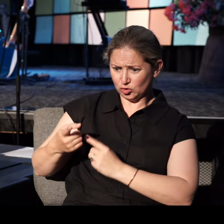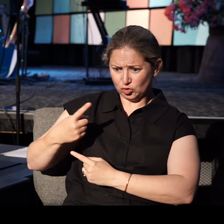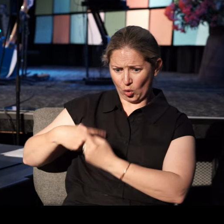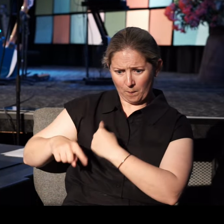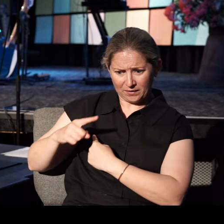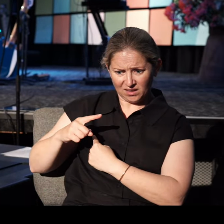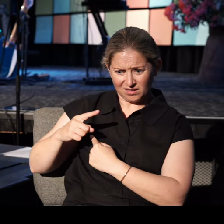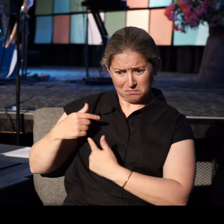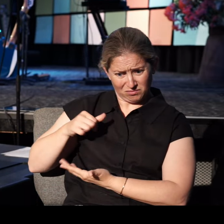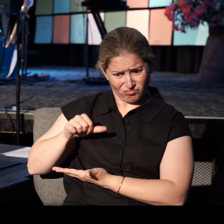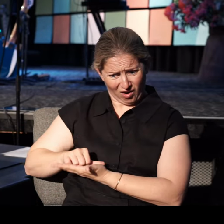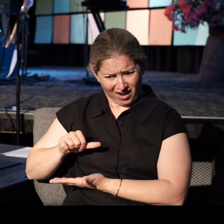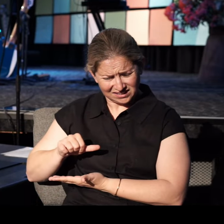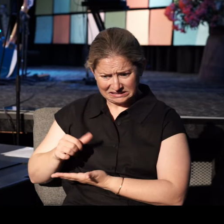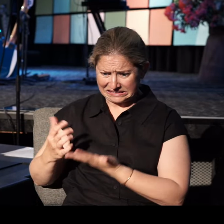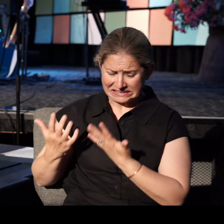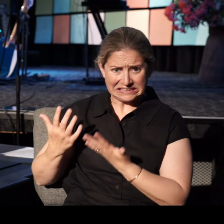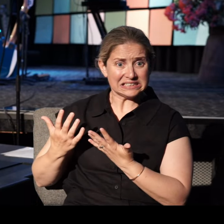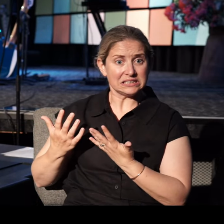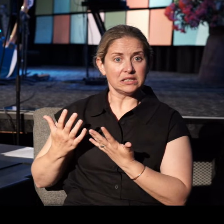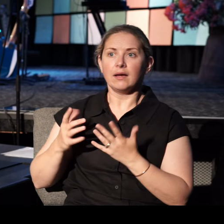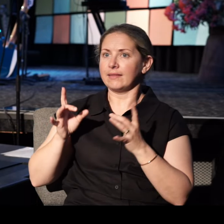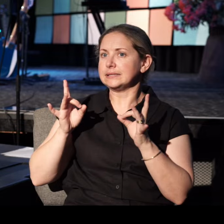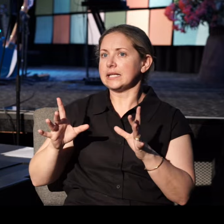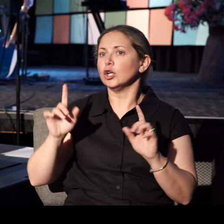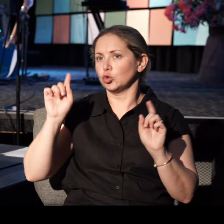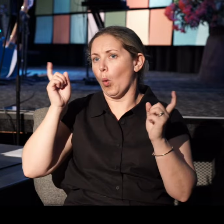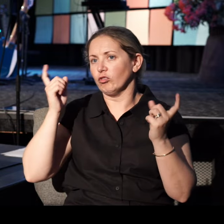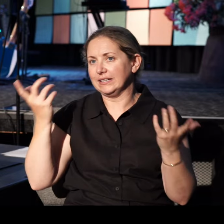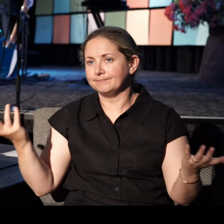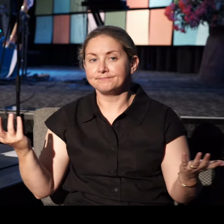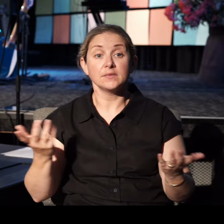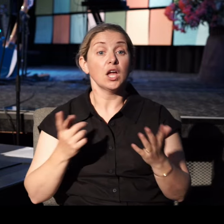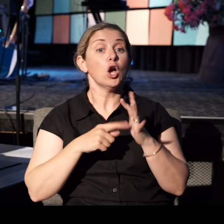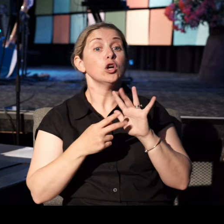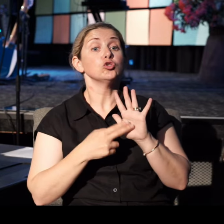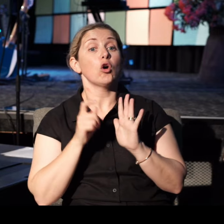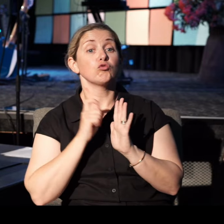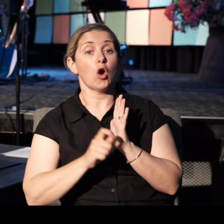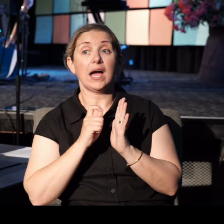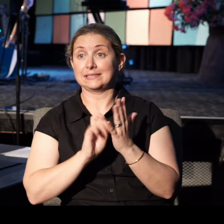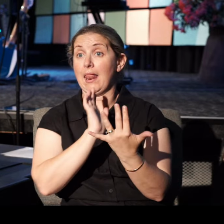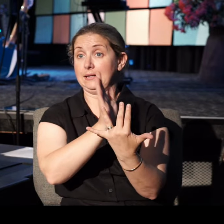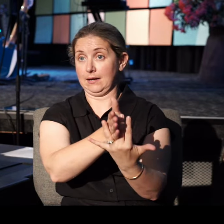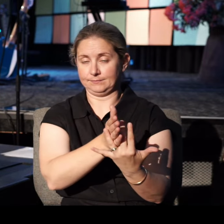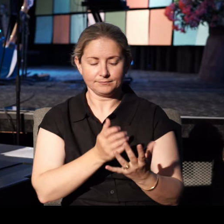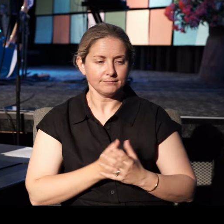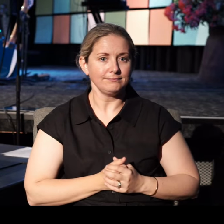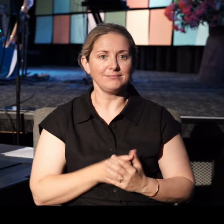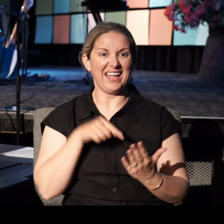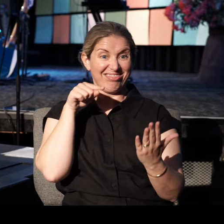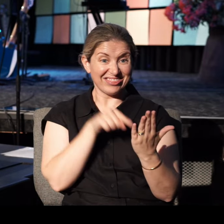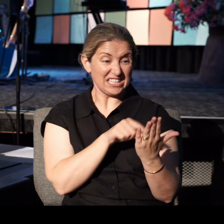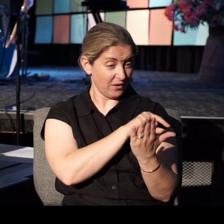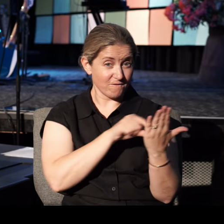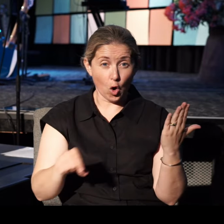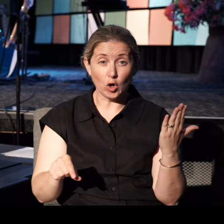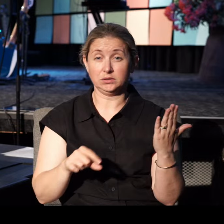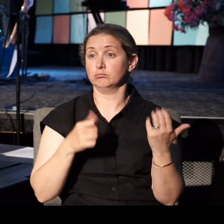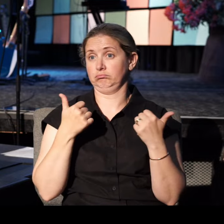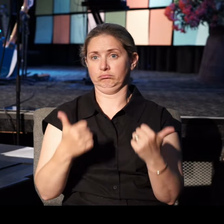believed inadequate? You see the insecurities that have come in. So John writes to them. Have a look at chapter 5. This is the key verse, actually, in the whole letter. John